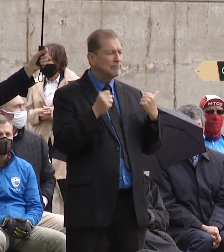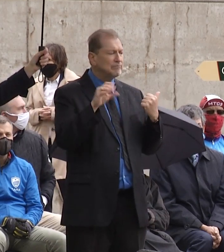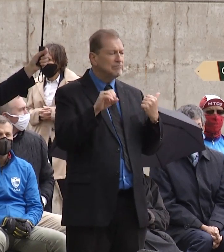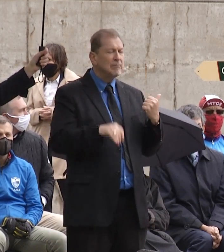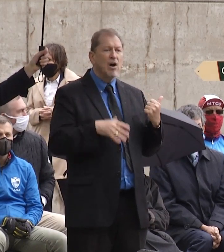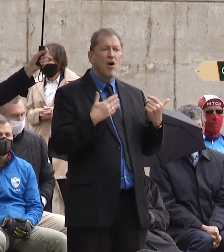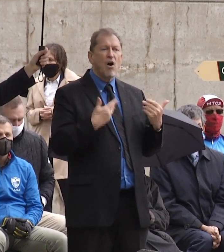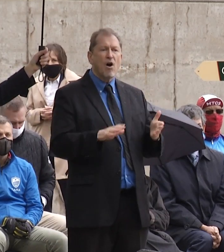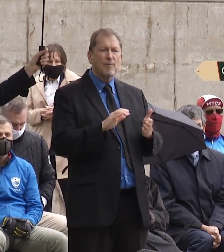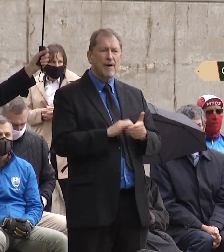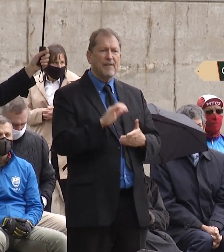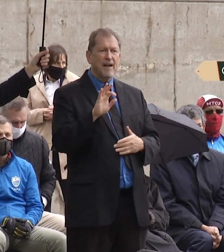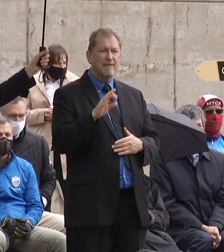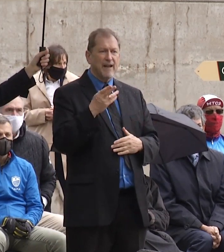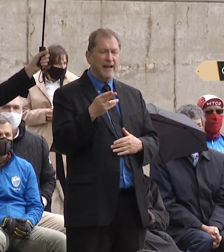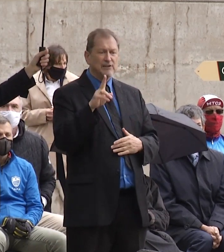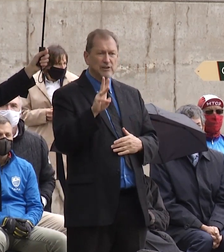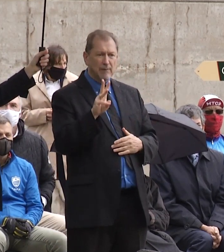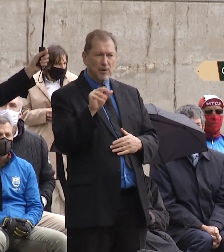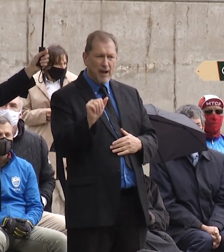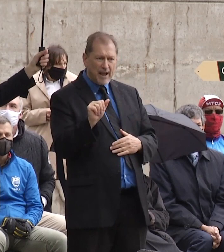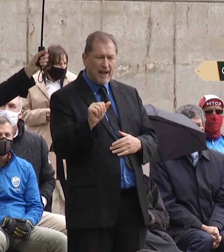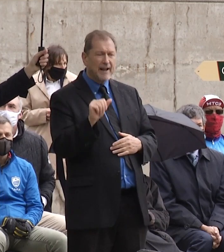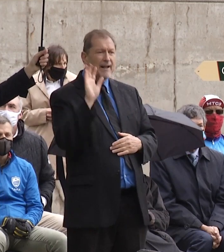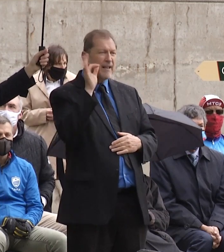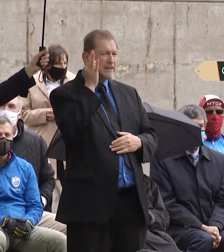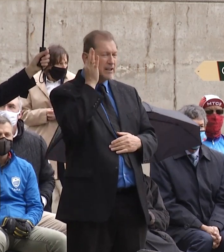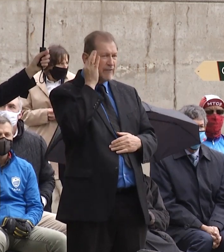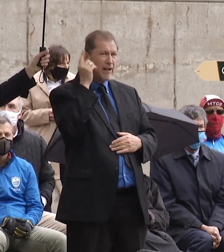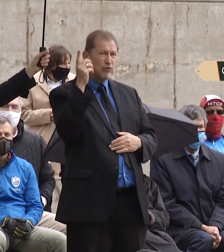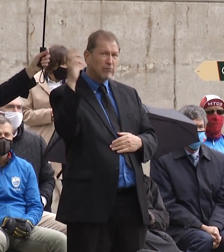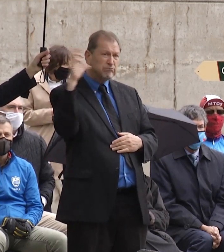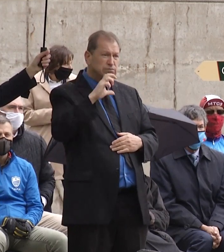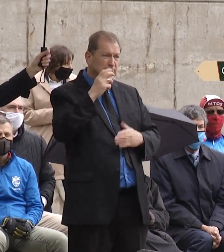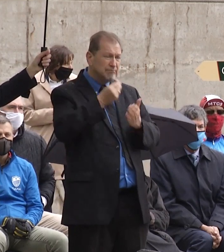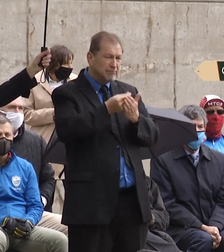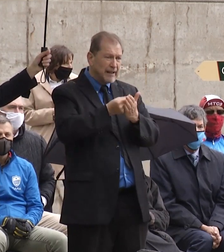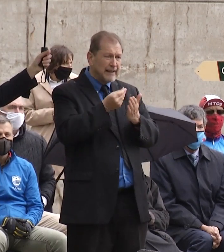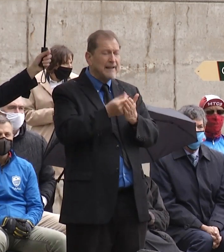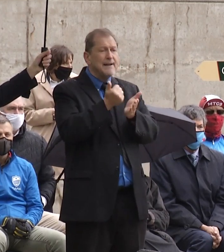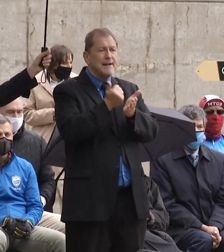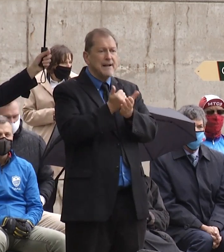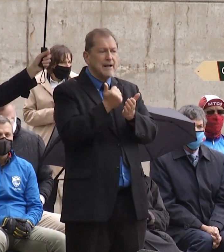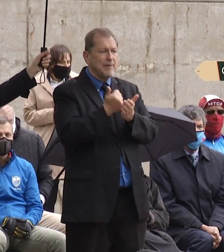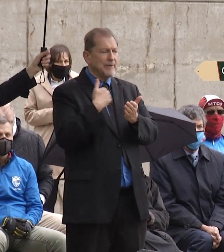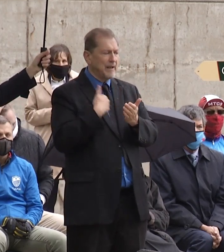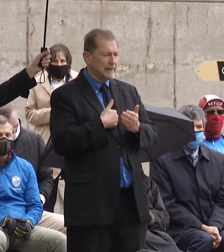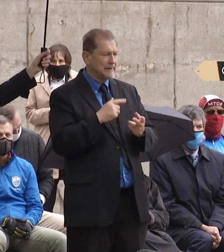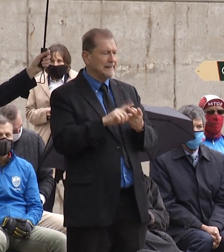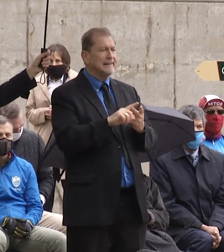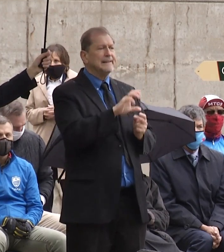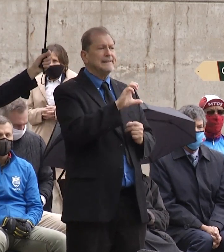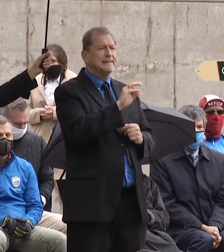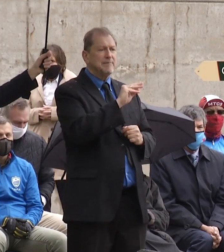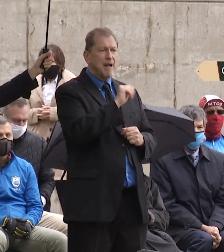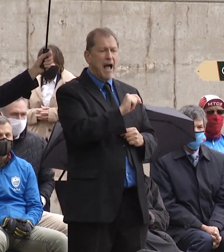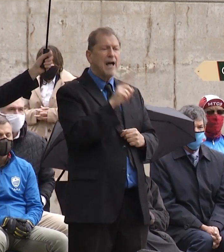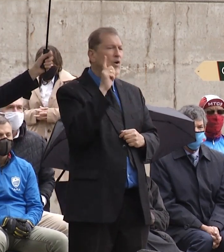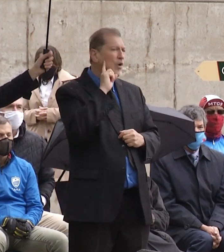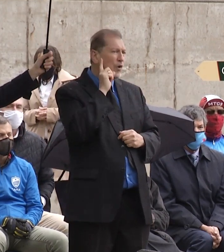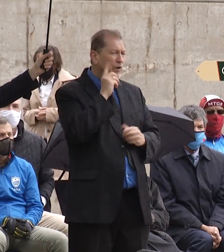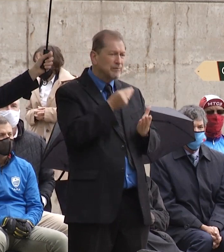but the FHWA, at the federal level, that partnership was absolutely critical. CMAP, you heard Aaron